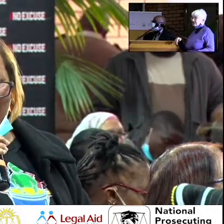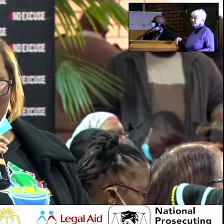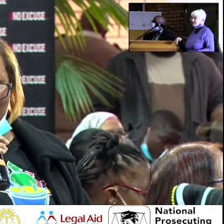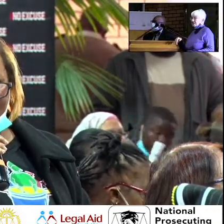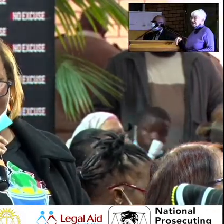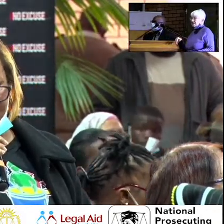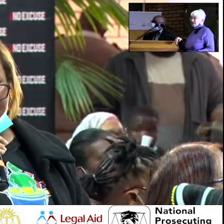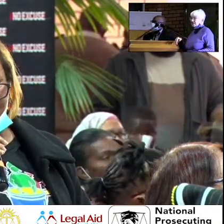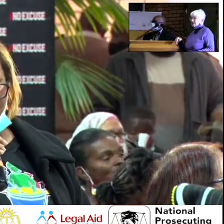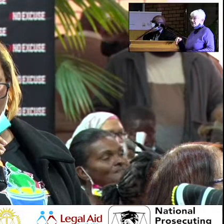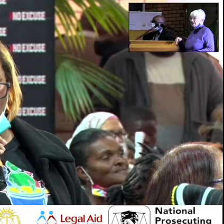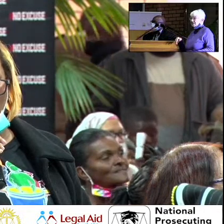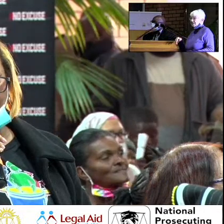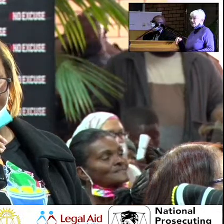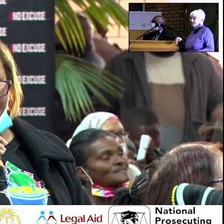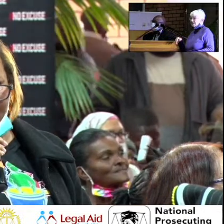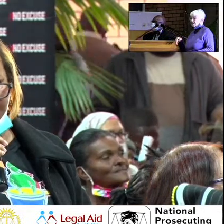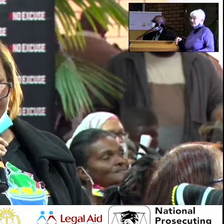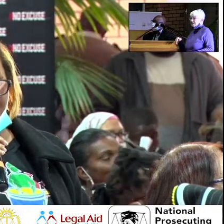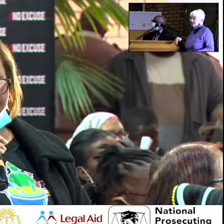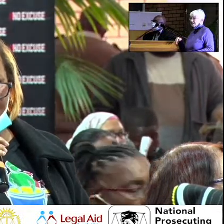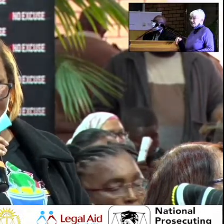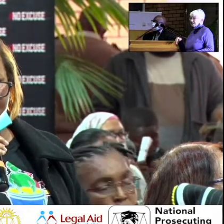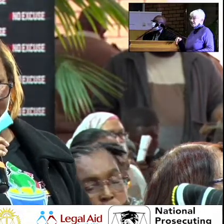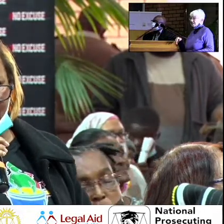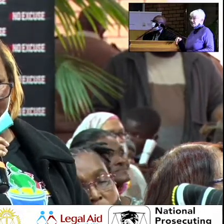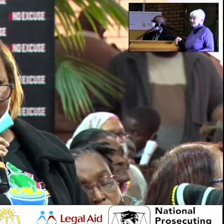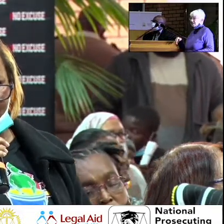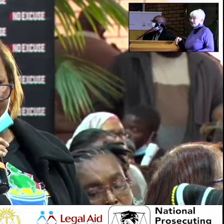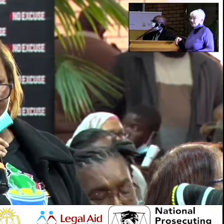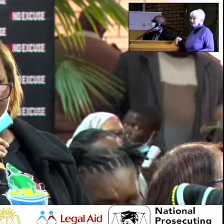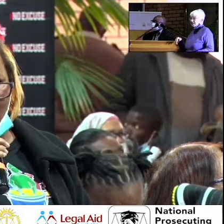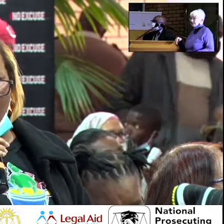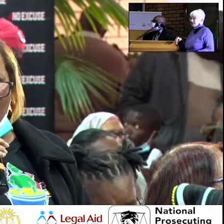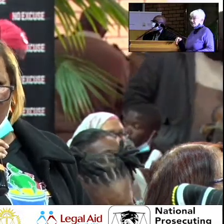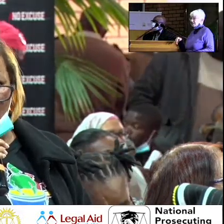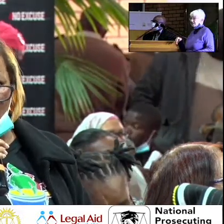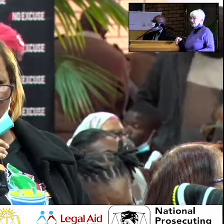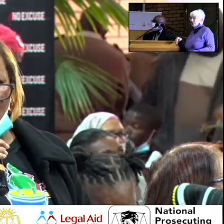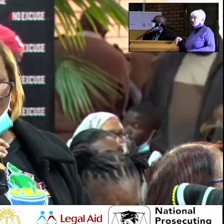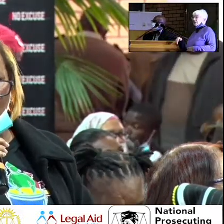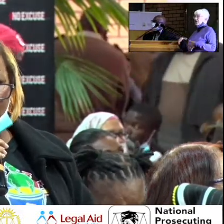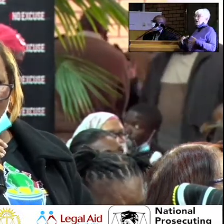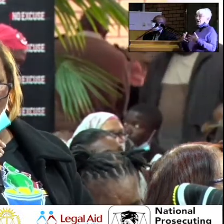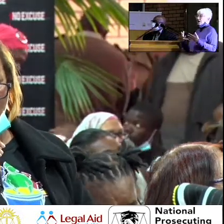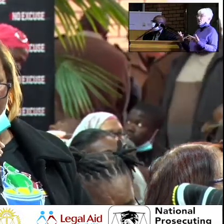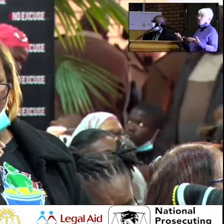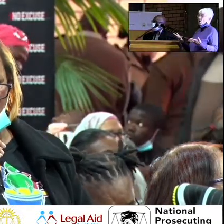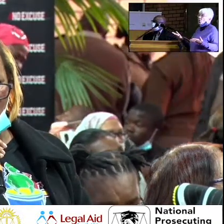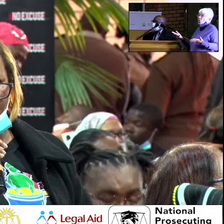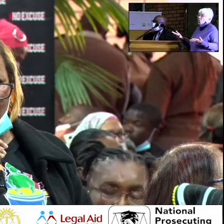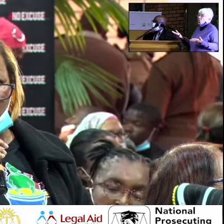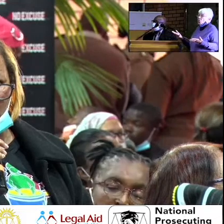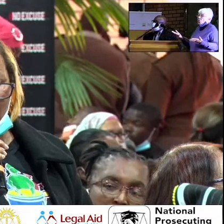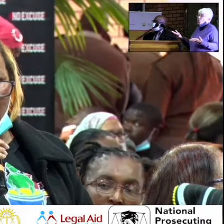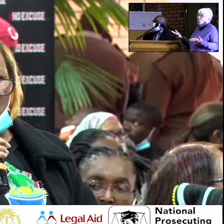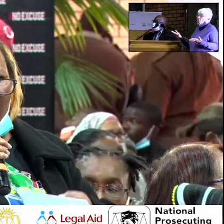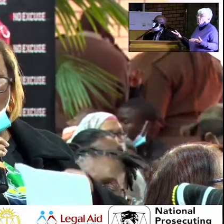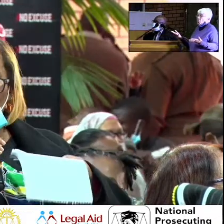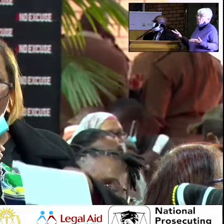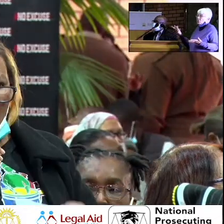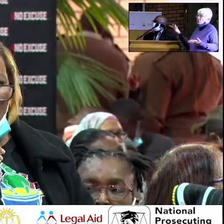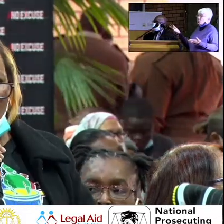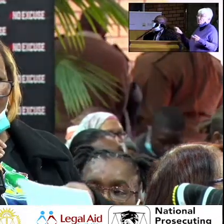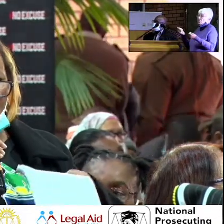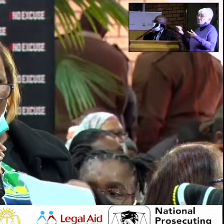community access or obtain these services? How? What are you going to do about it?